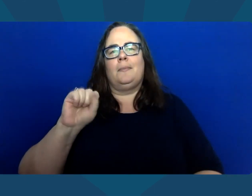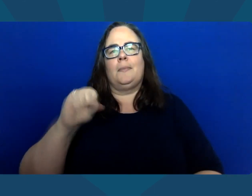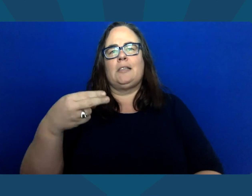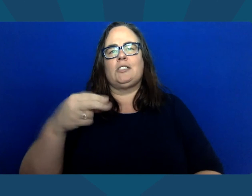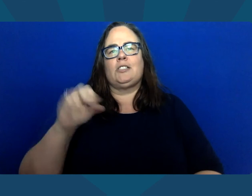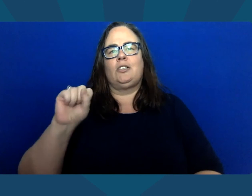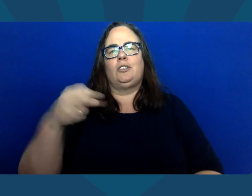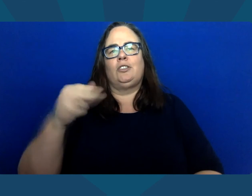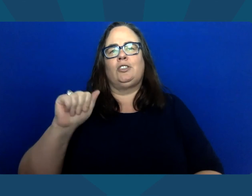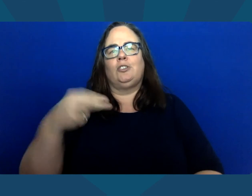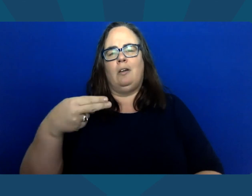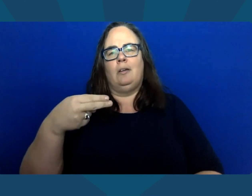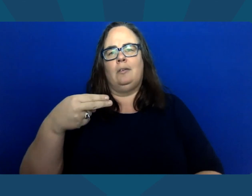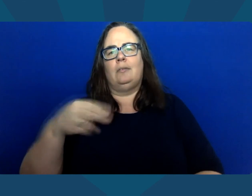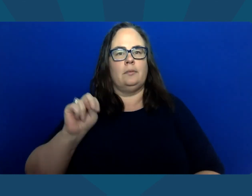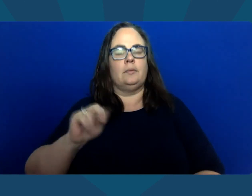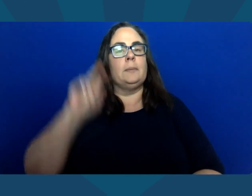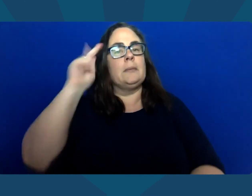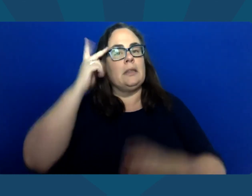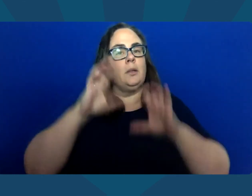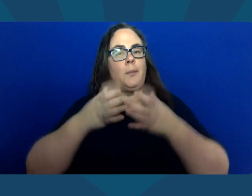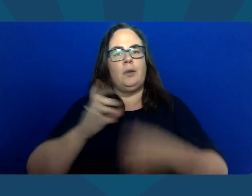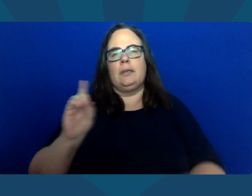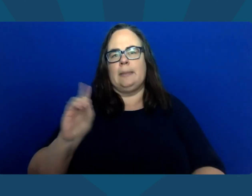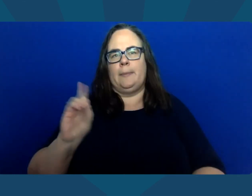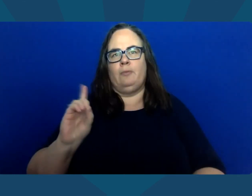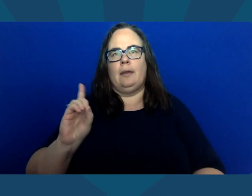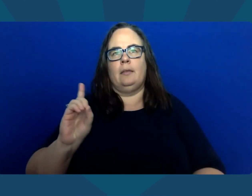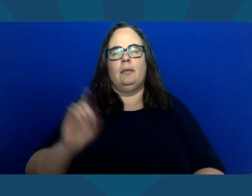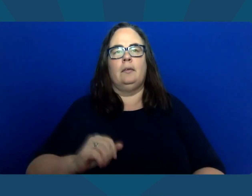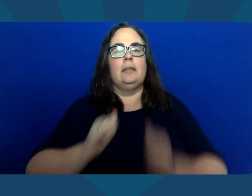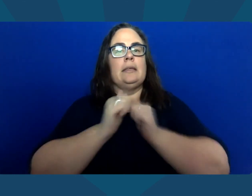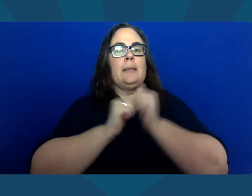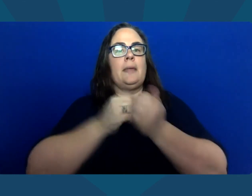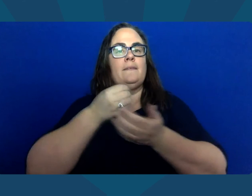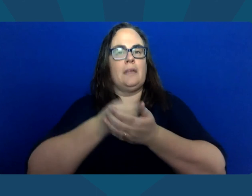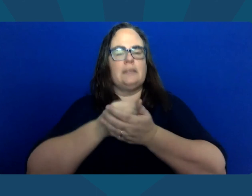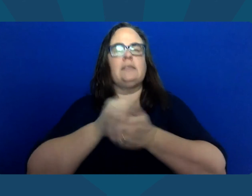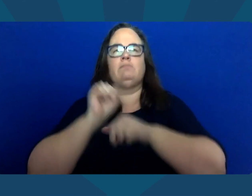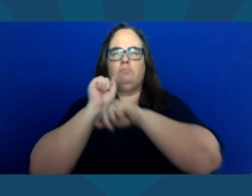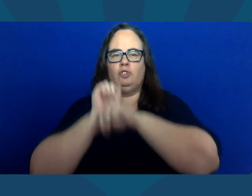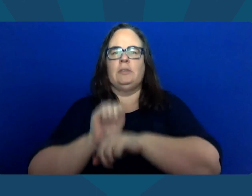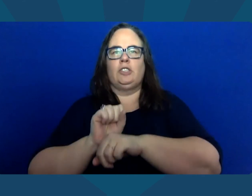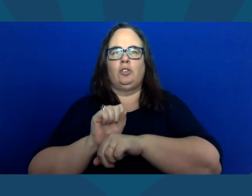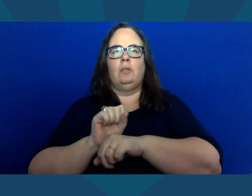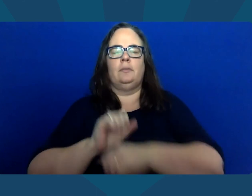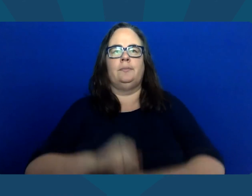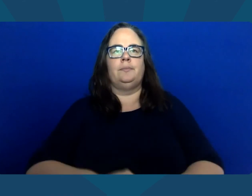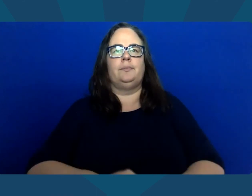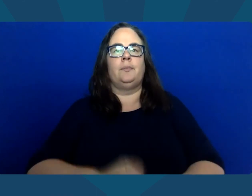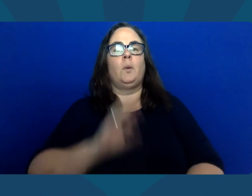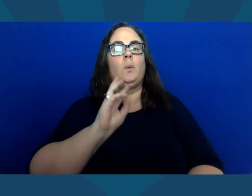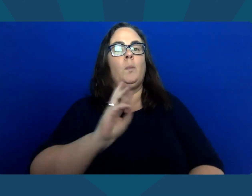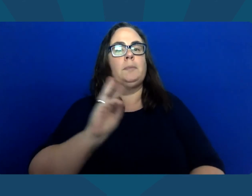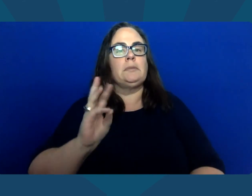Amish Shah, Party Democratic. Campaign funding,